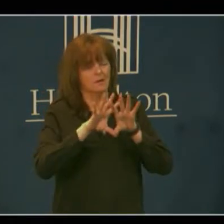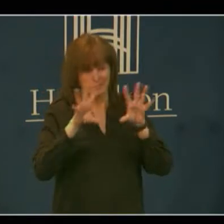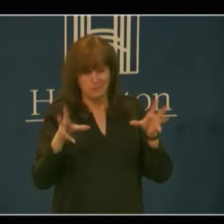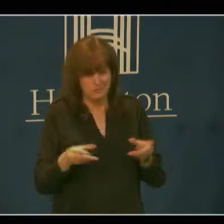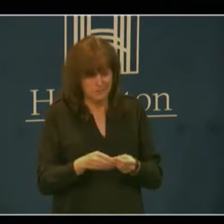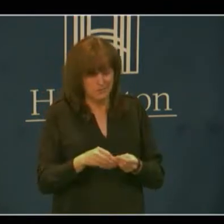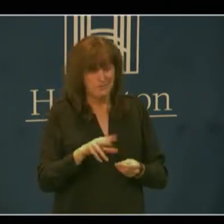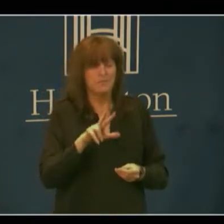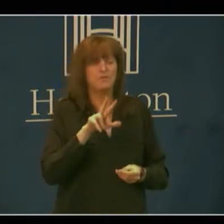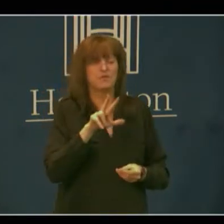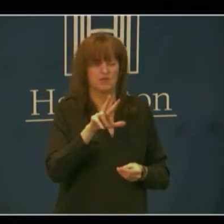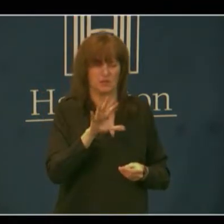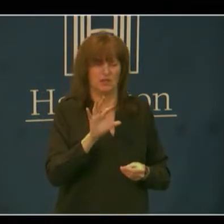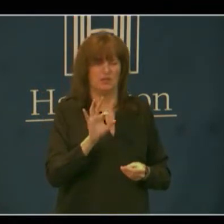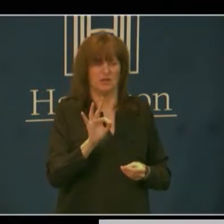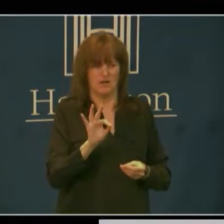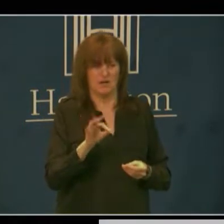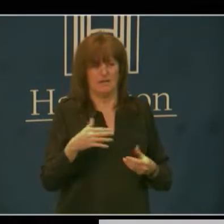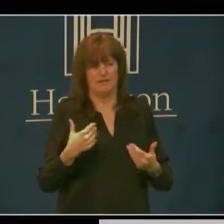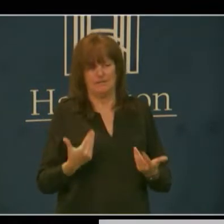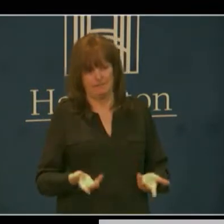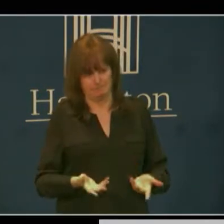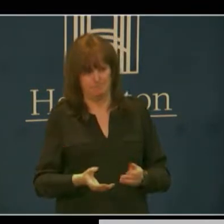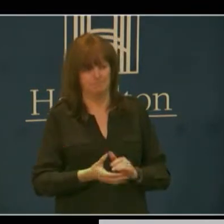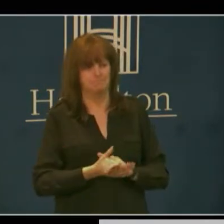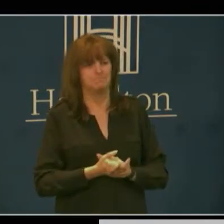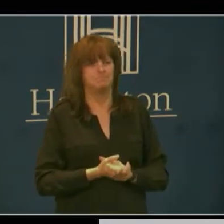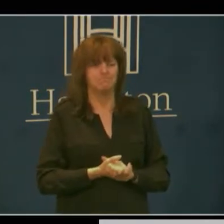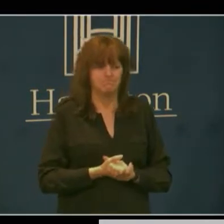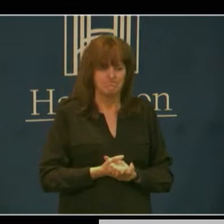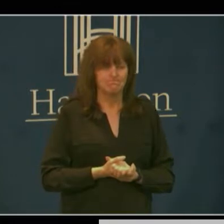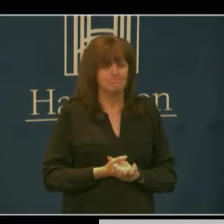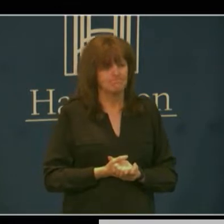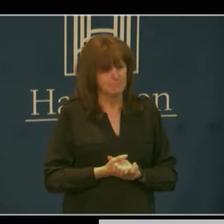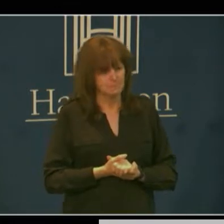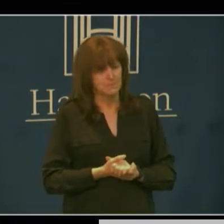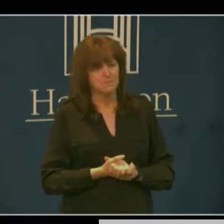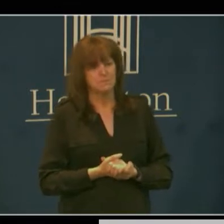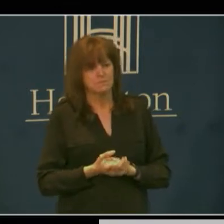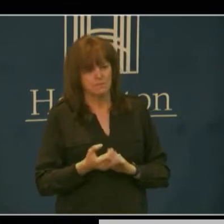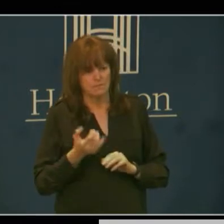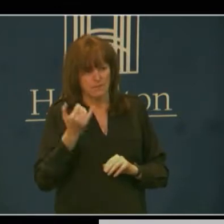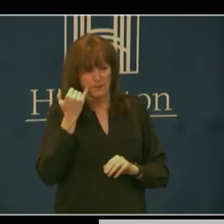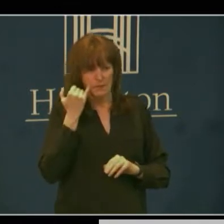Hamilton. And for those that don't know, if you go to the